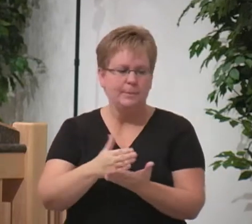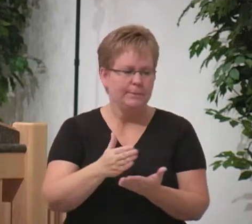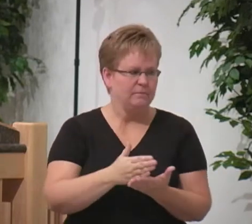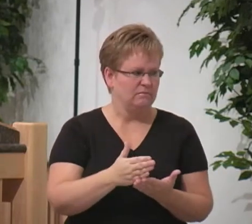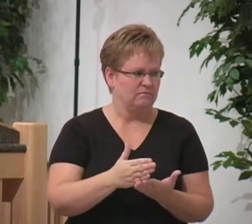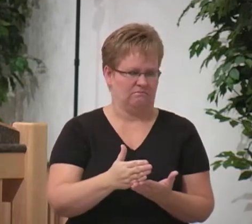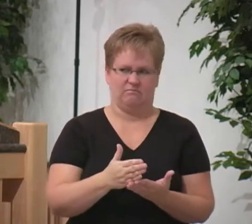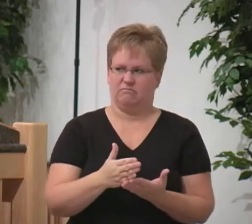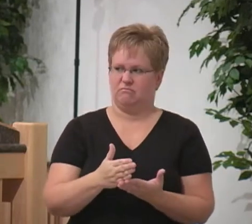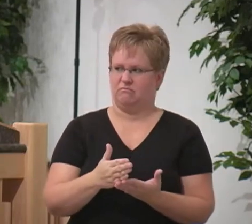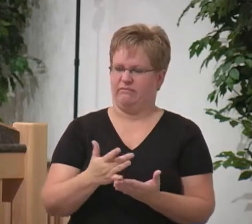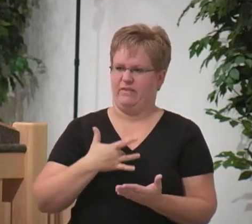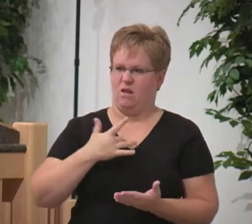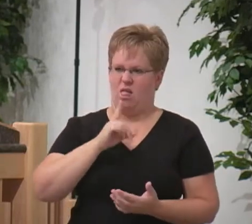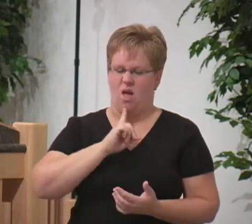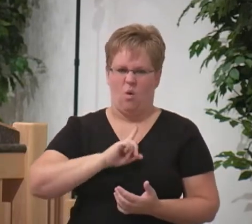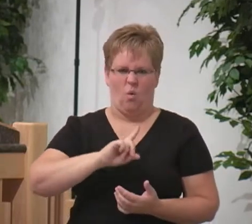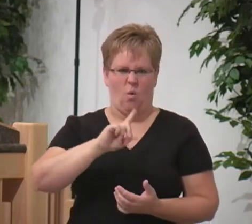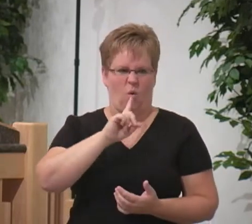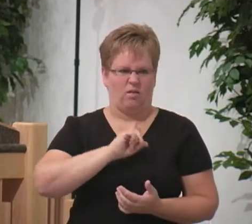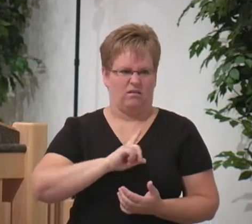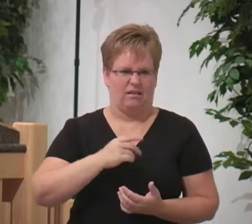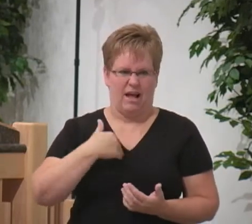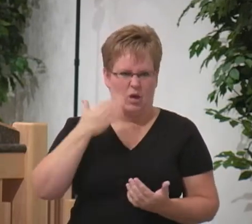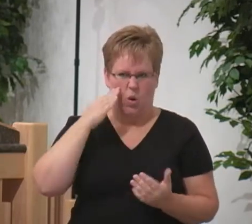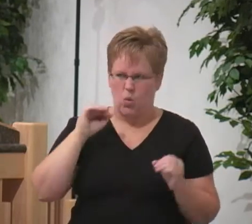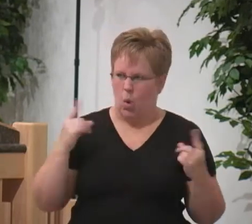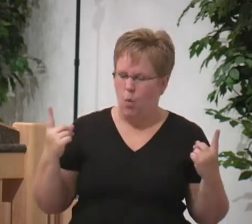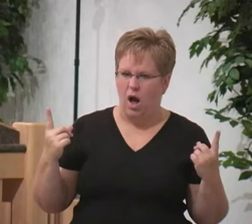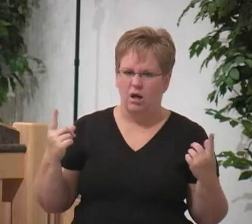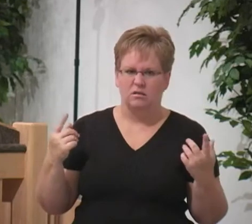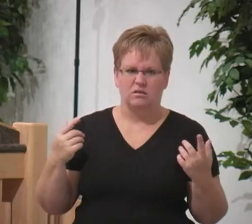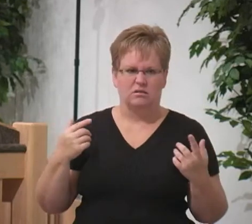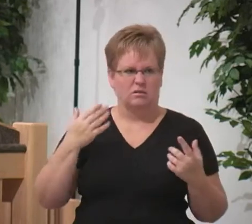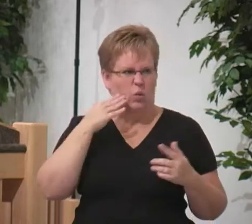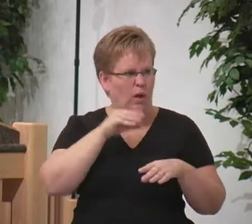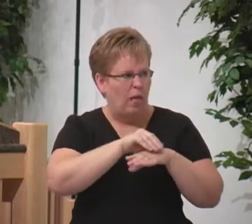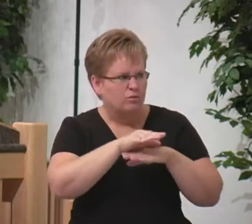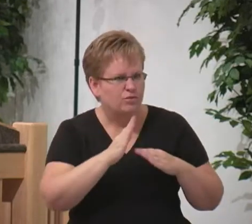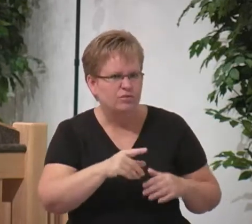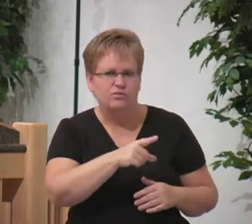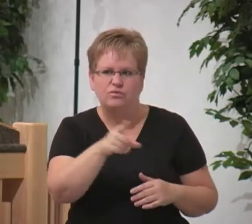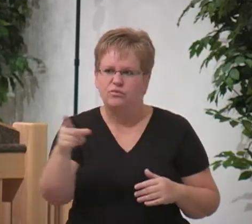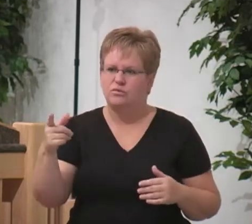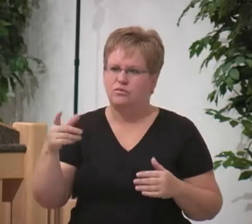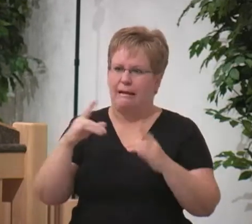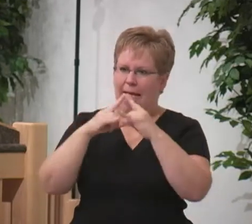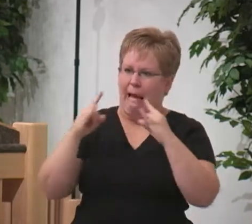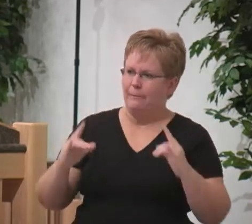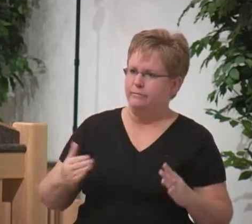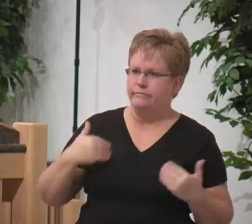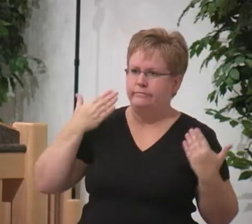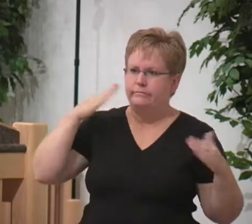lonely, feeling like I didn't belong there, I didn't know anybody, I felt really out of place and really